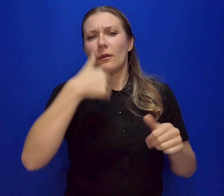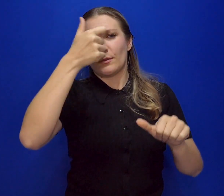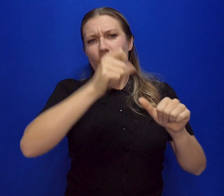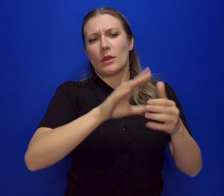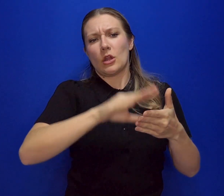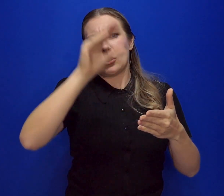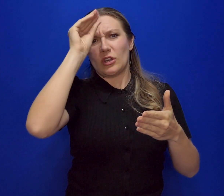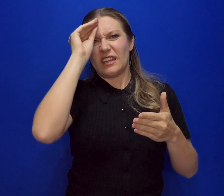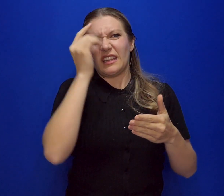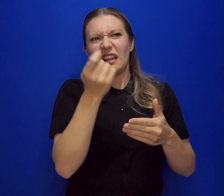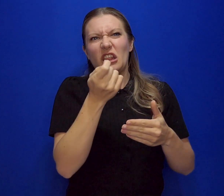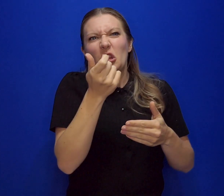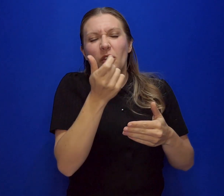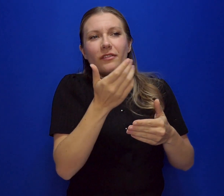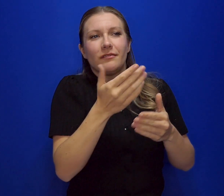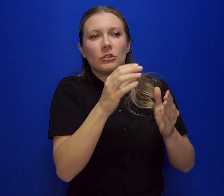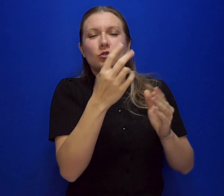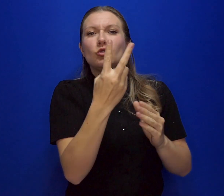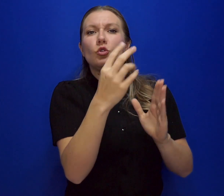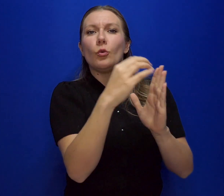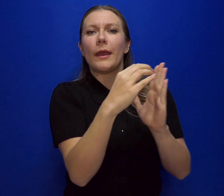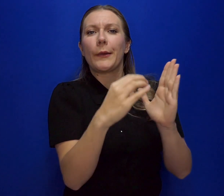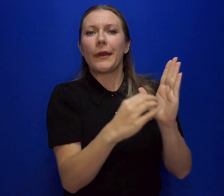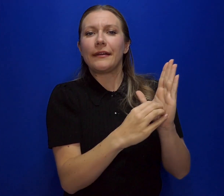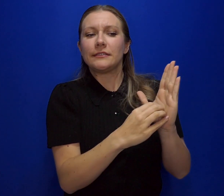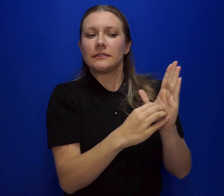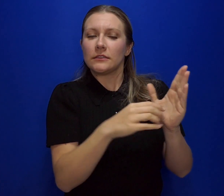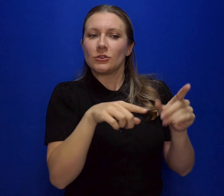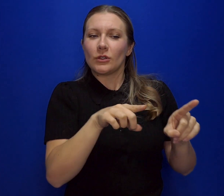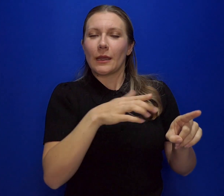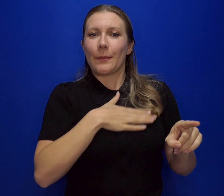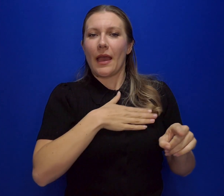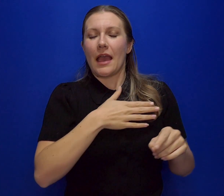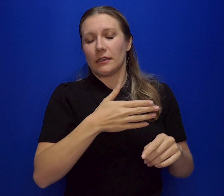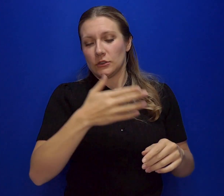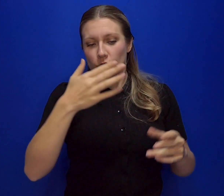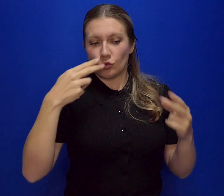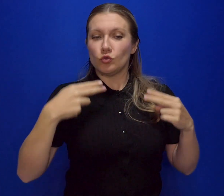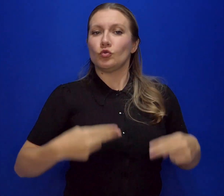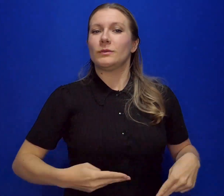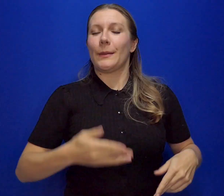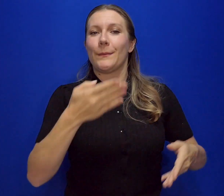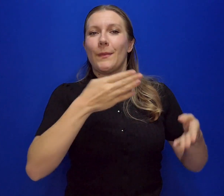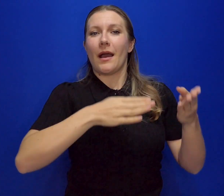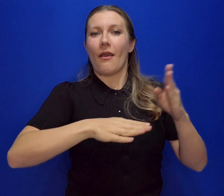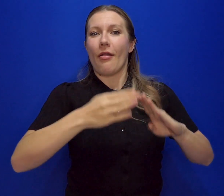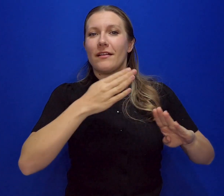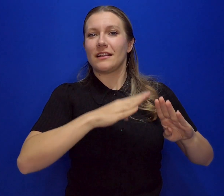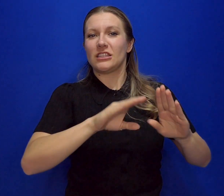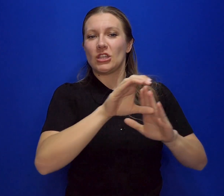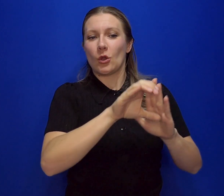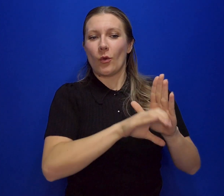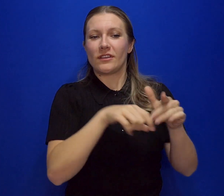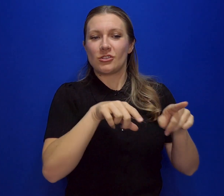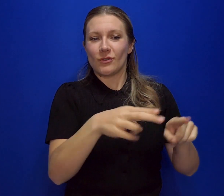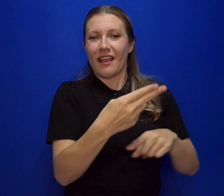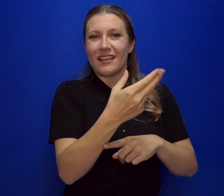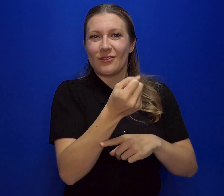the tiny little, I think it was 2 paragraphs in my human biology course in high school. And I